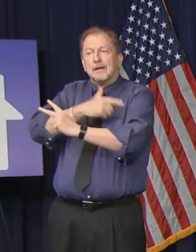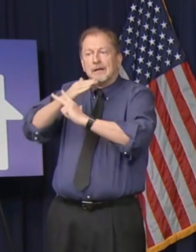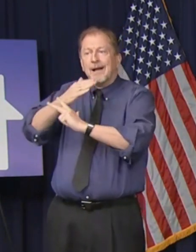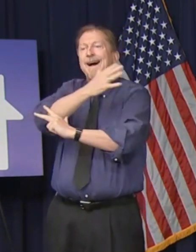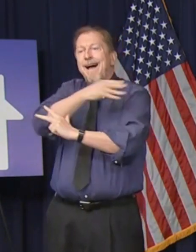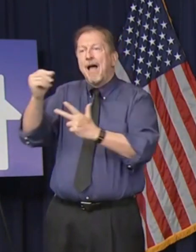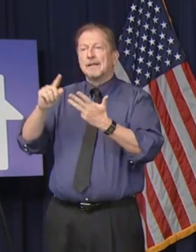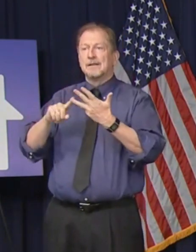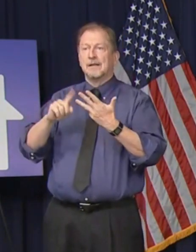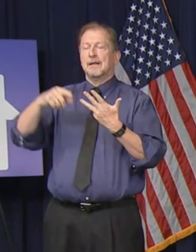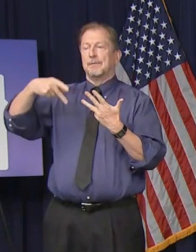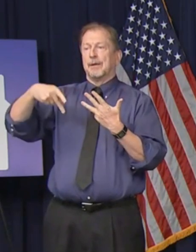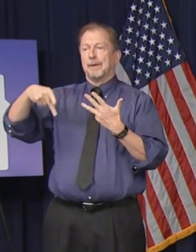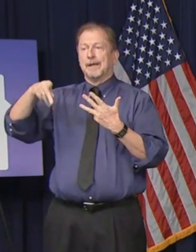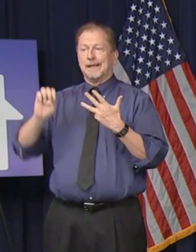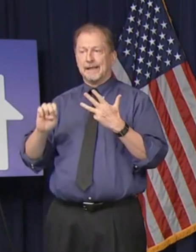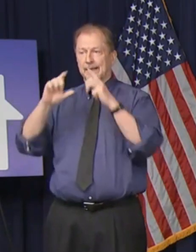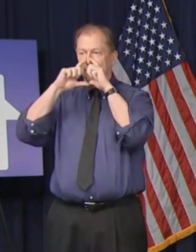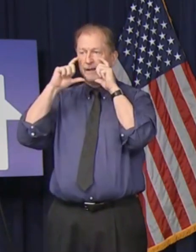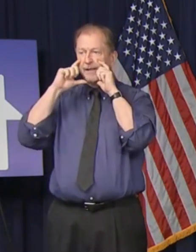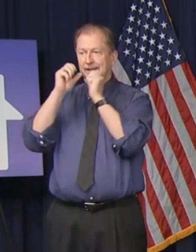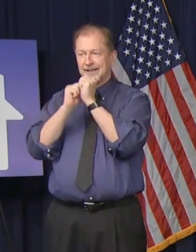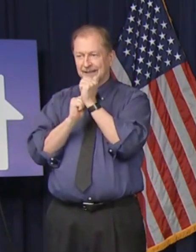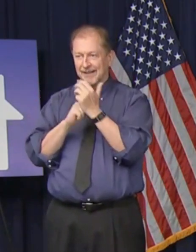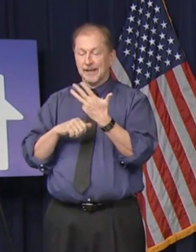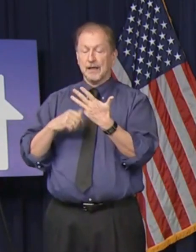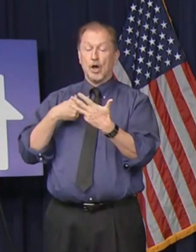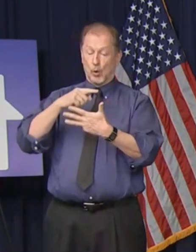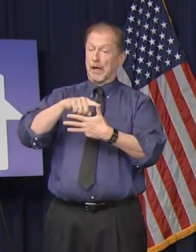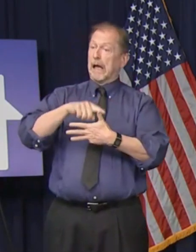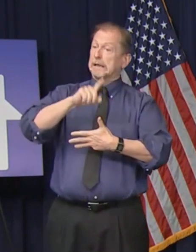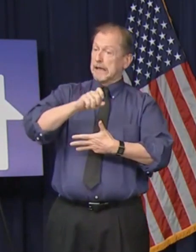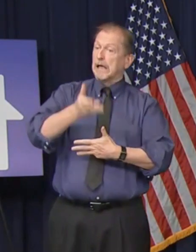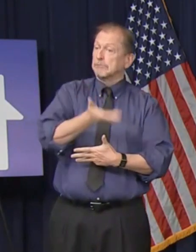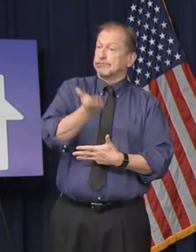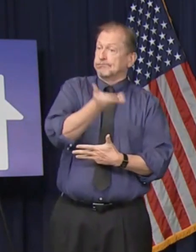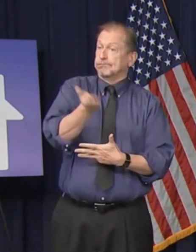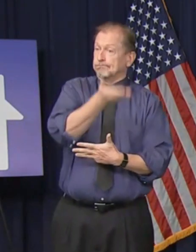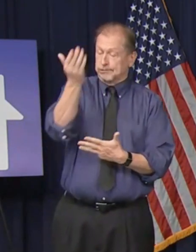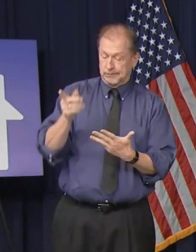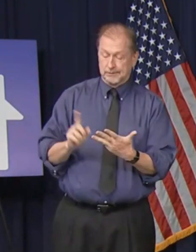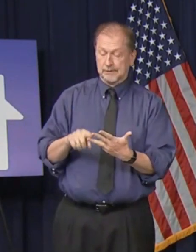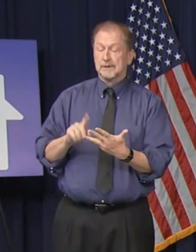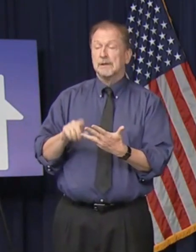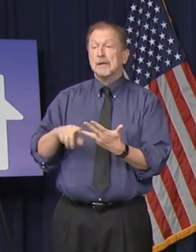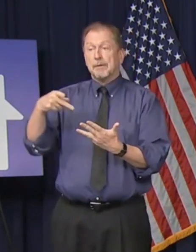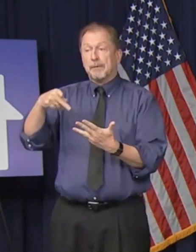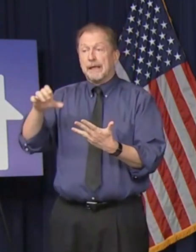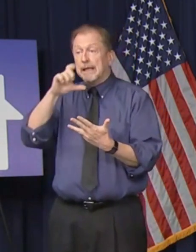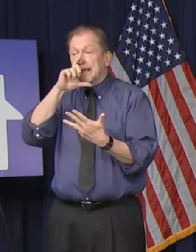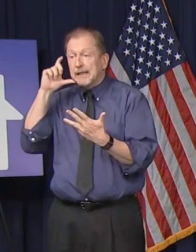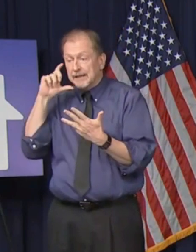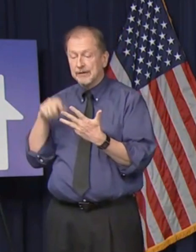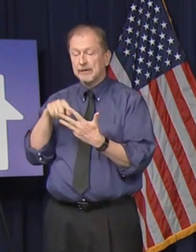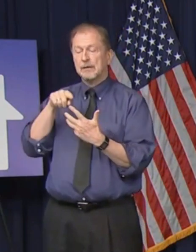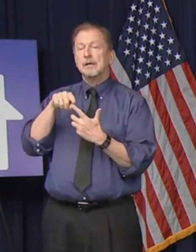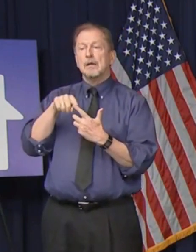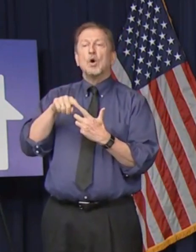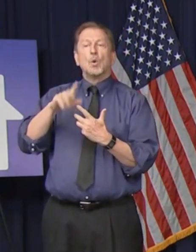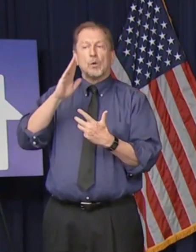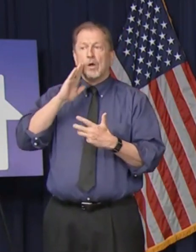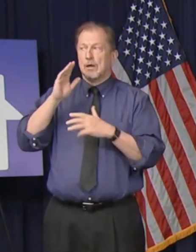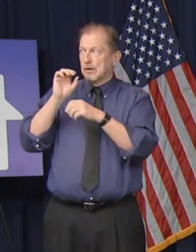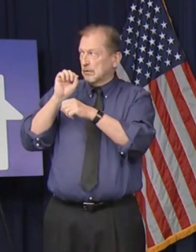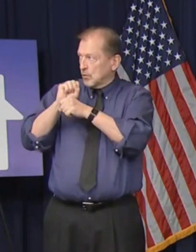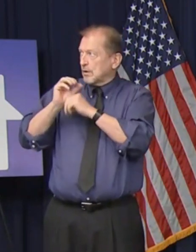very hard on PPE and testing and spinning up a contact tracing effort that will be very large at the